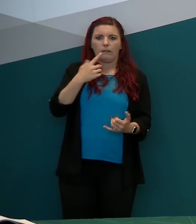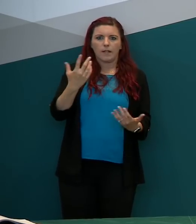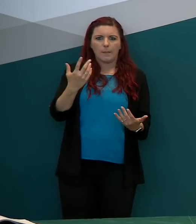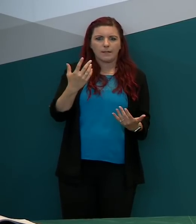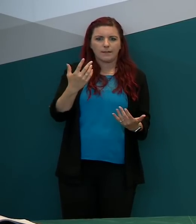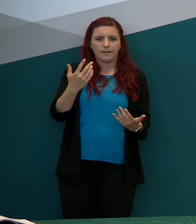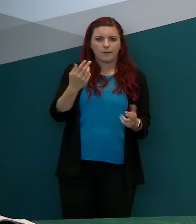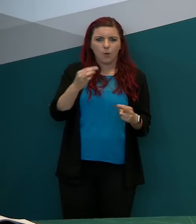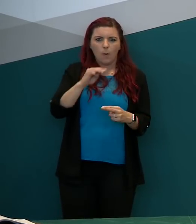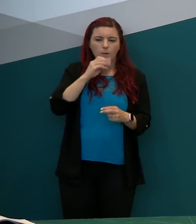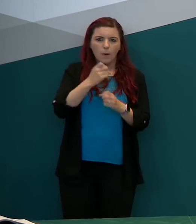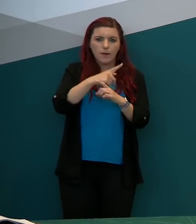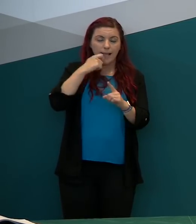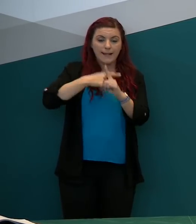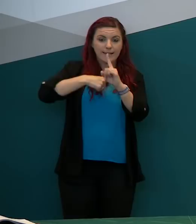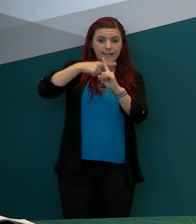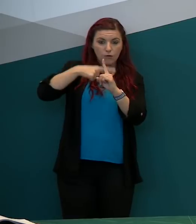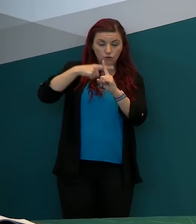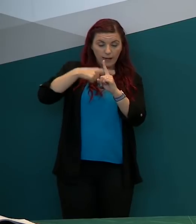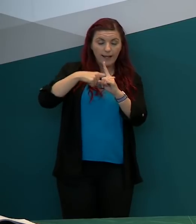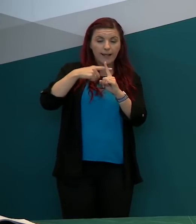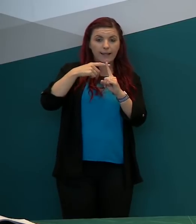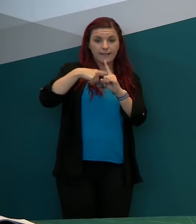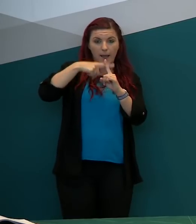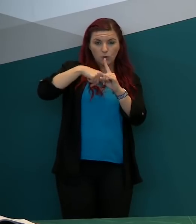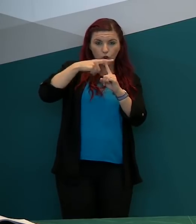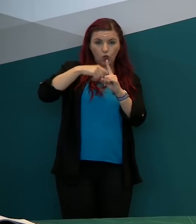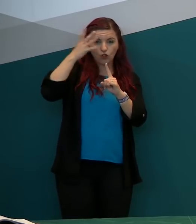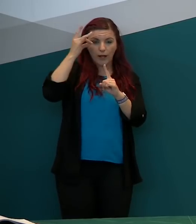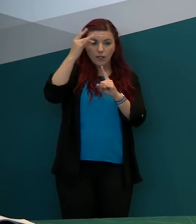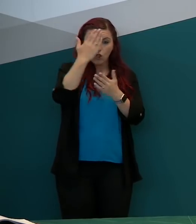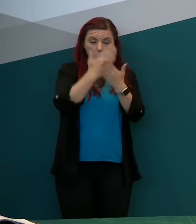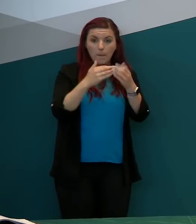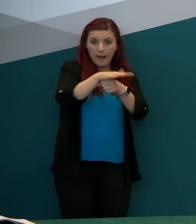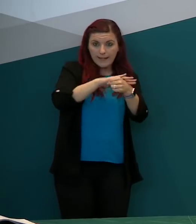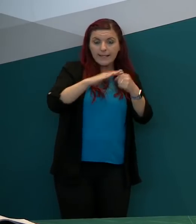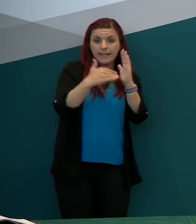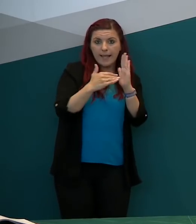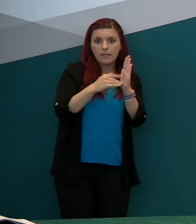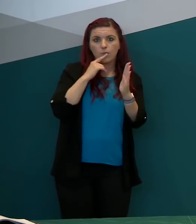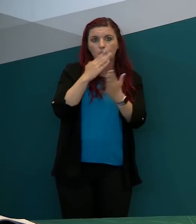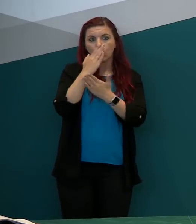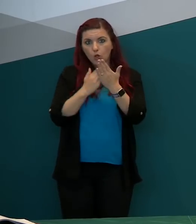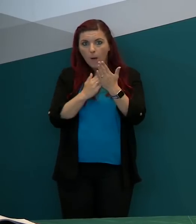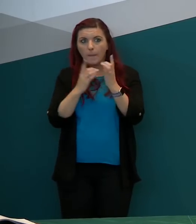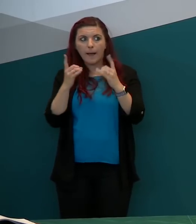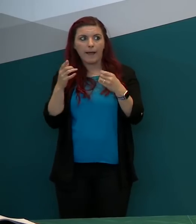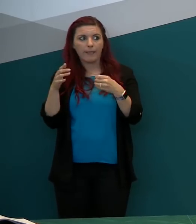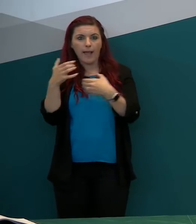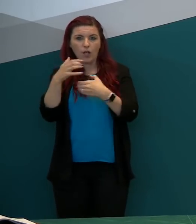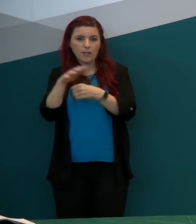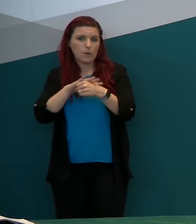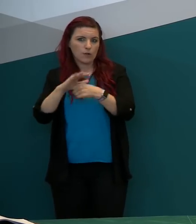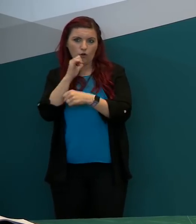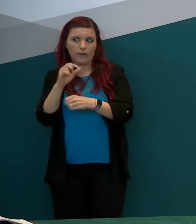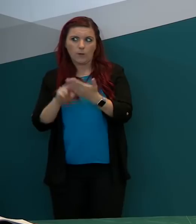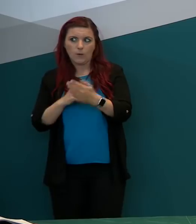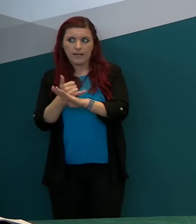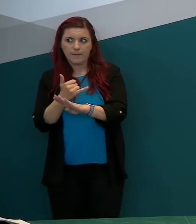of temperatures in various settings has limited role to play, but it has been applied in certain healthcare settings. Thank you.